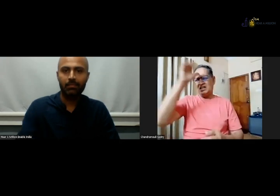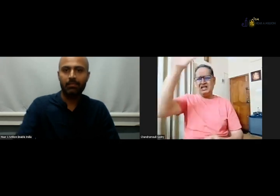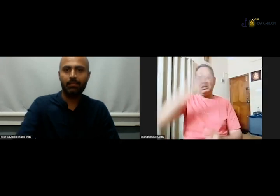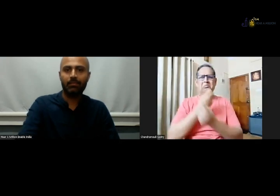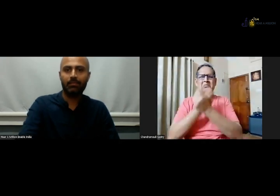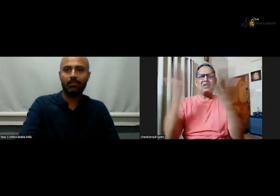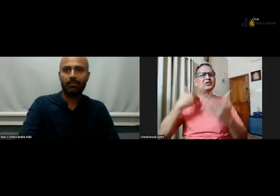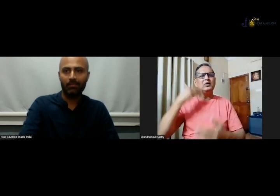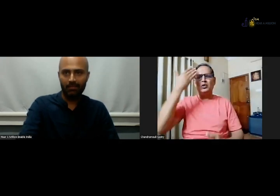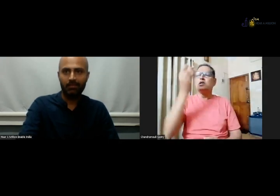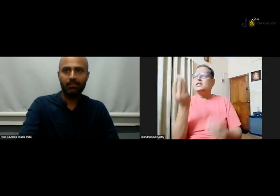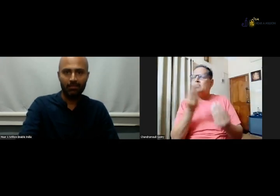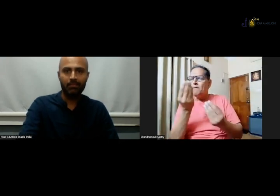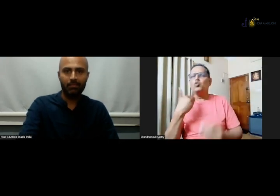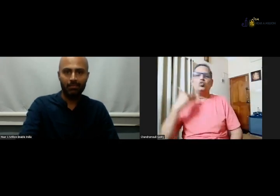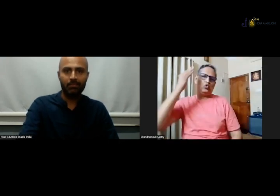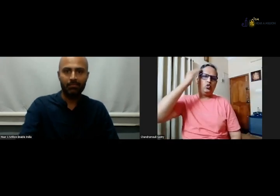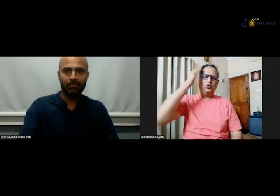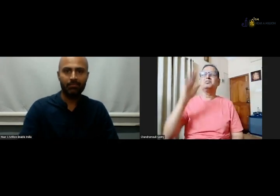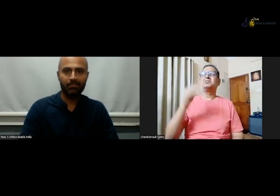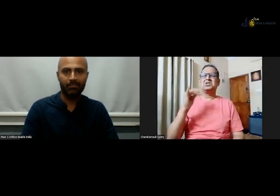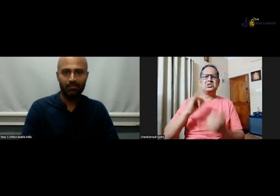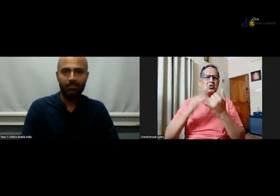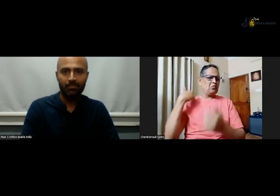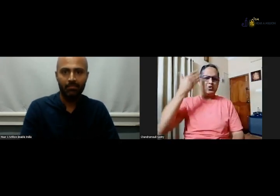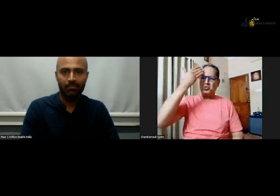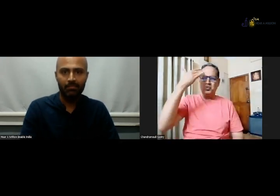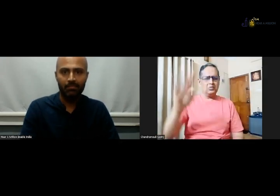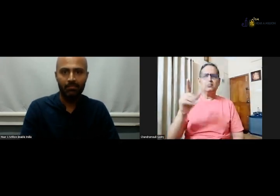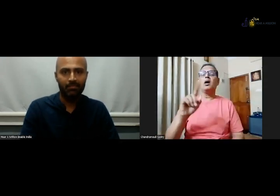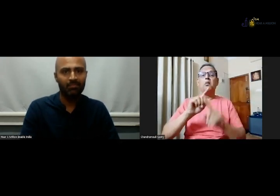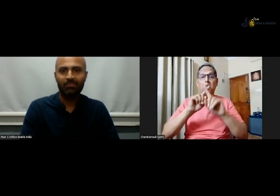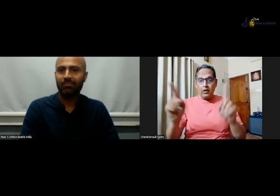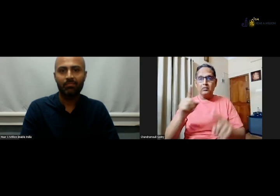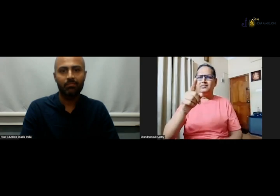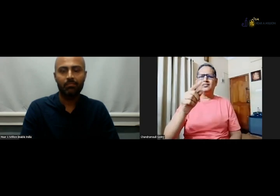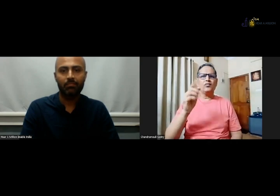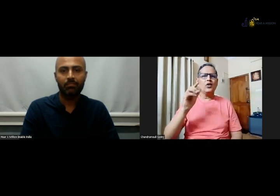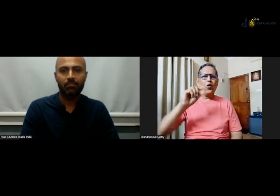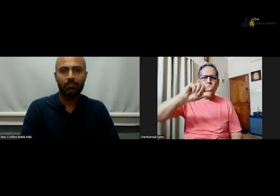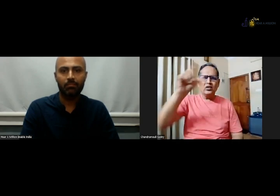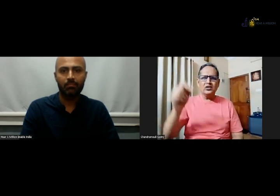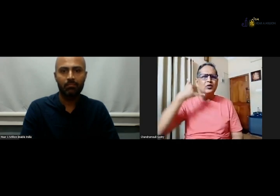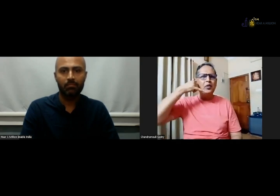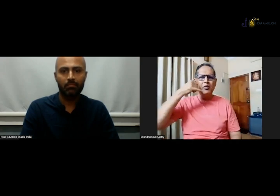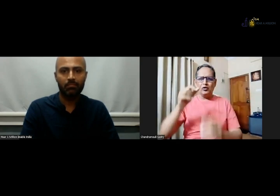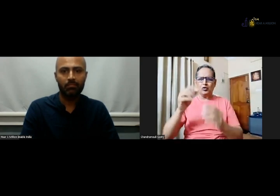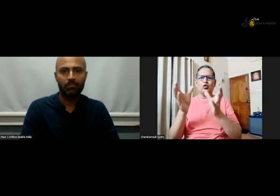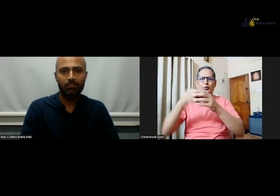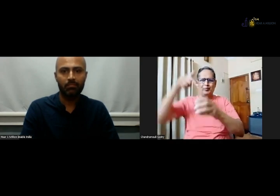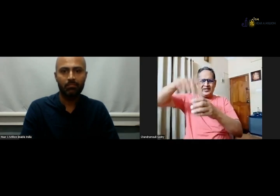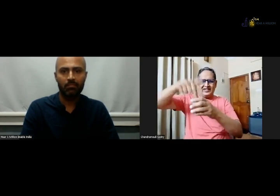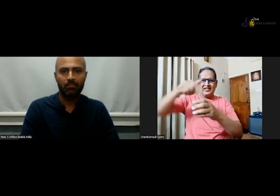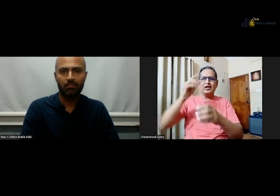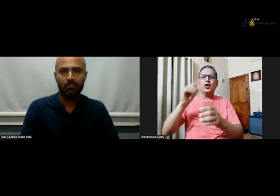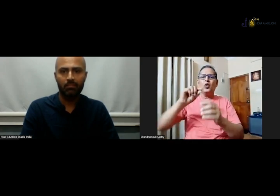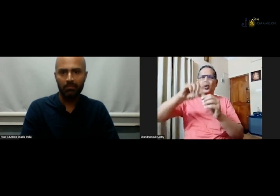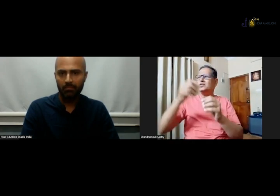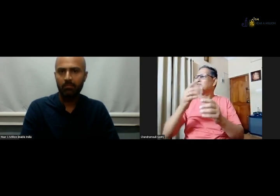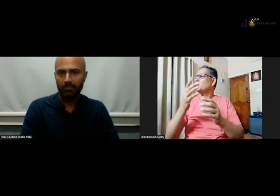Actually, I didn't know Sudamini, and in India there are so many deaf people that I didn't know about, and I didn't know who Sudamini